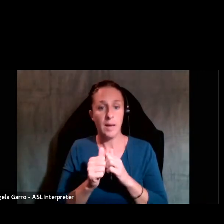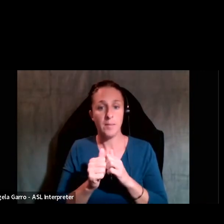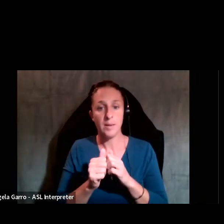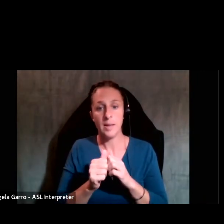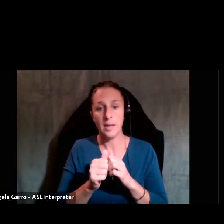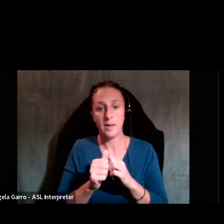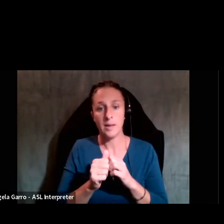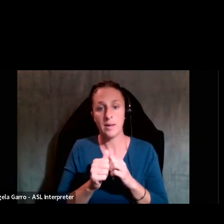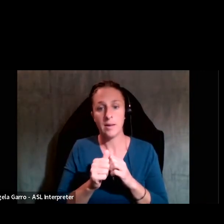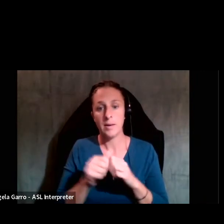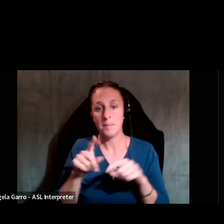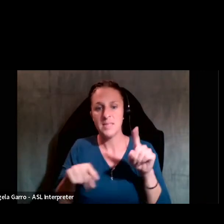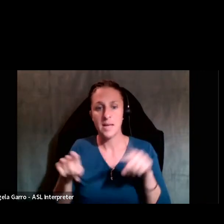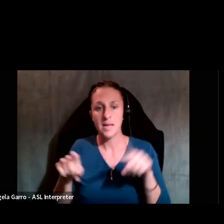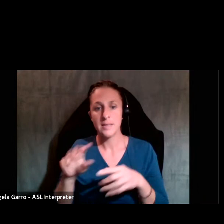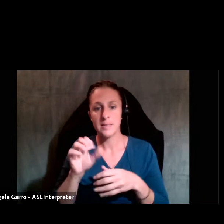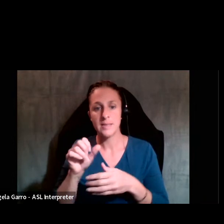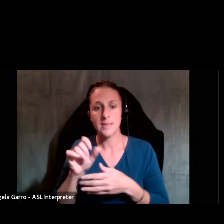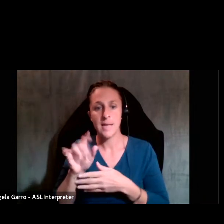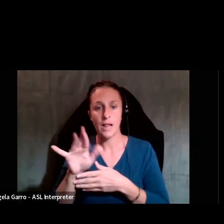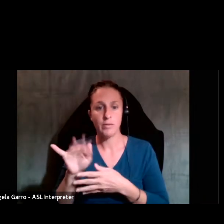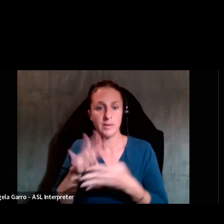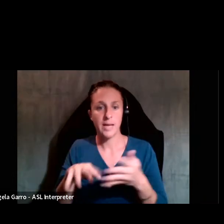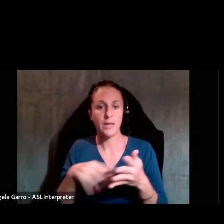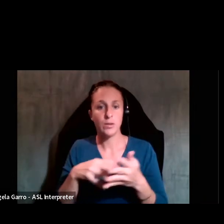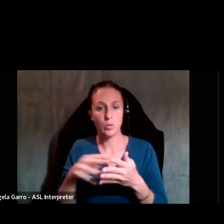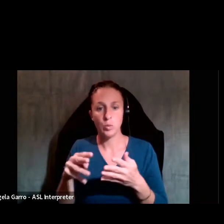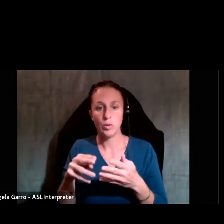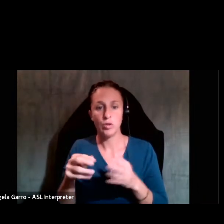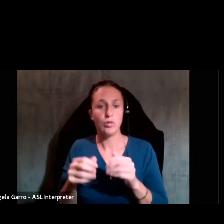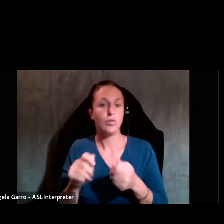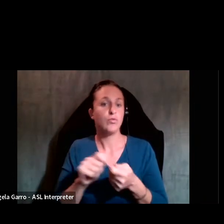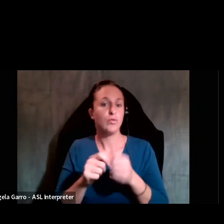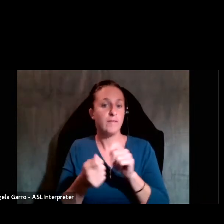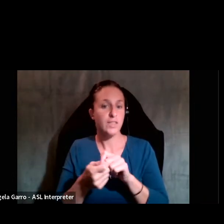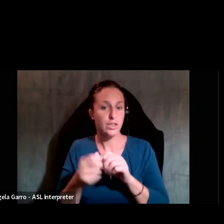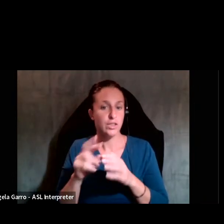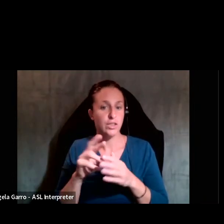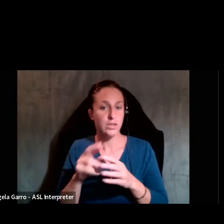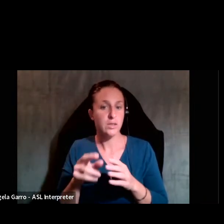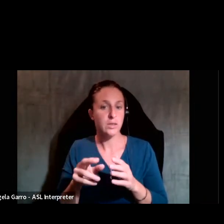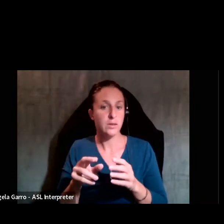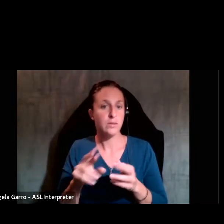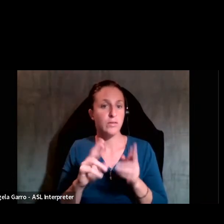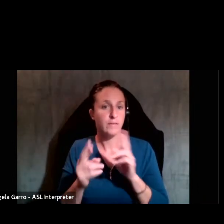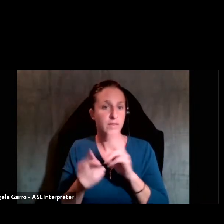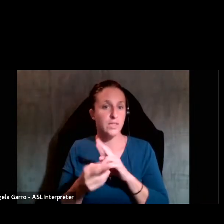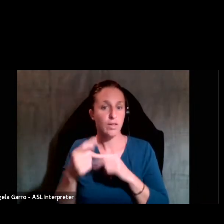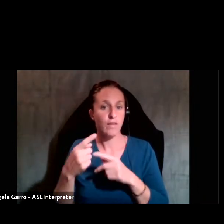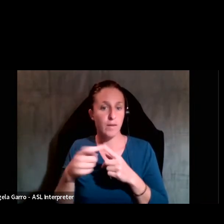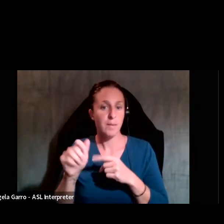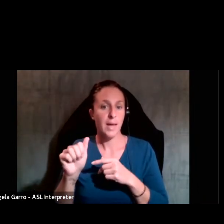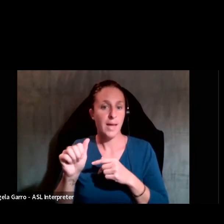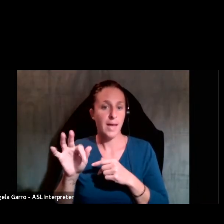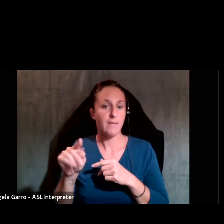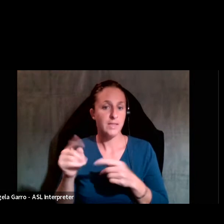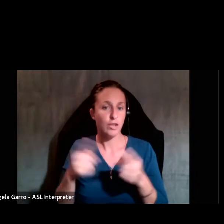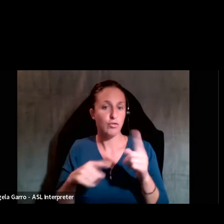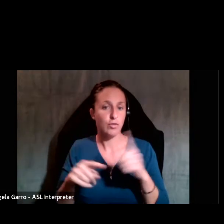schedule. The revisions to the miscellaneous salary schedule are from the AFT agreement, and there's a